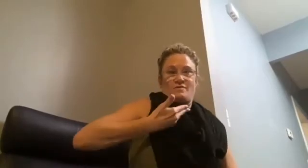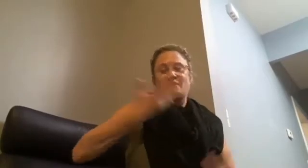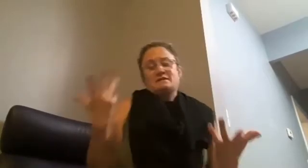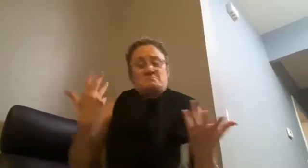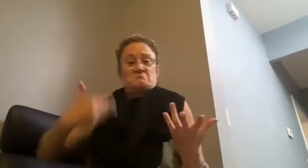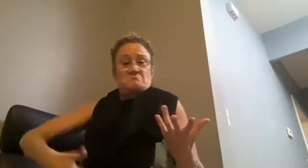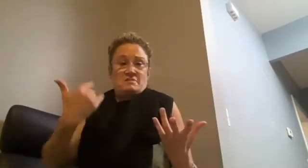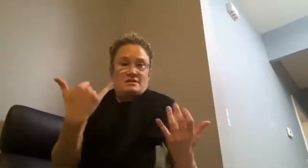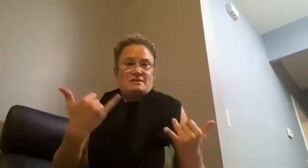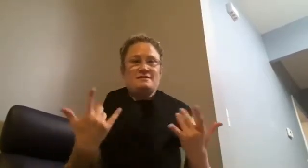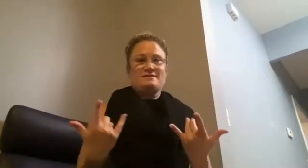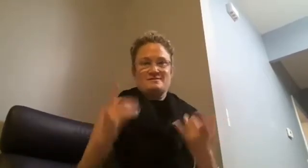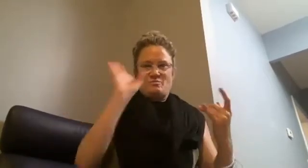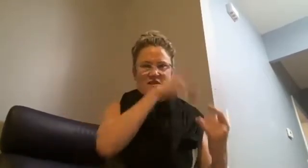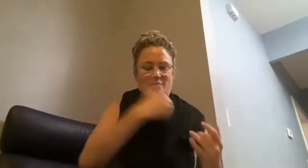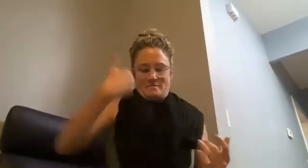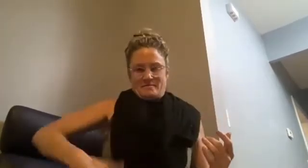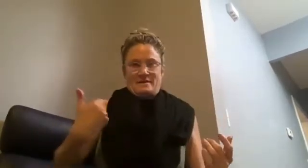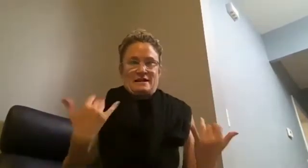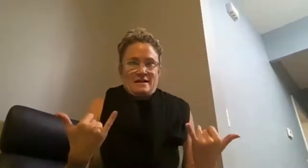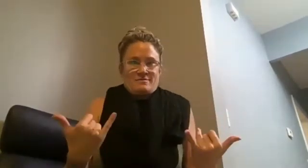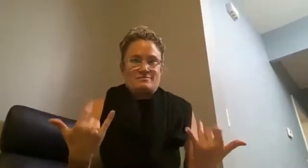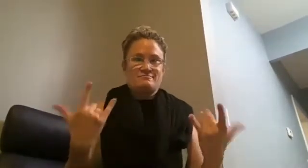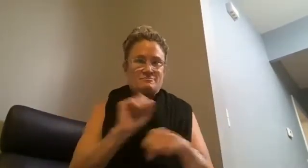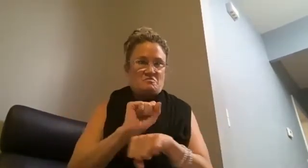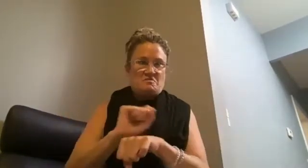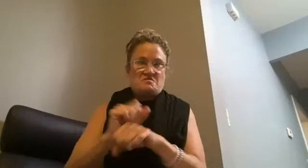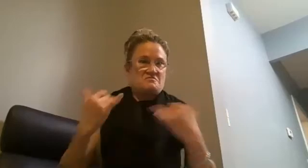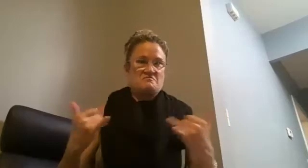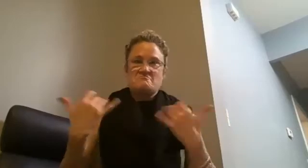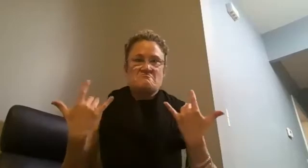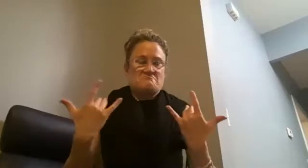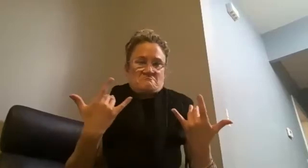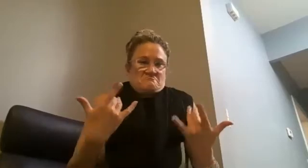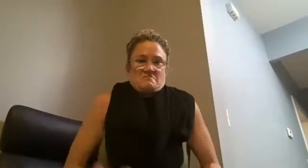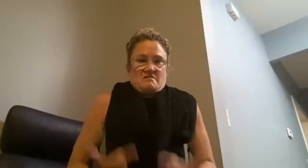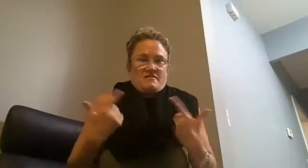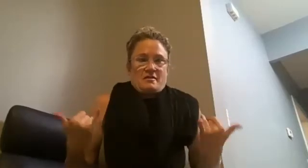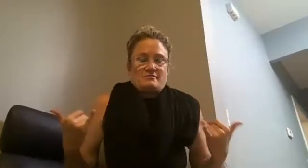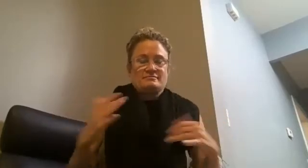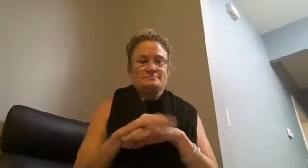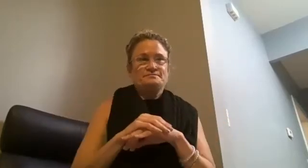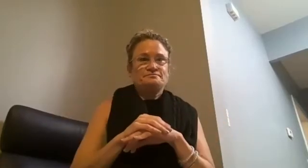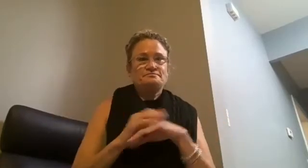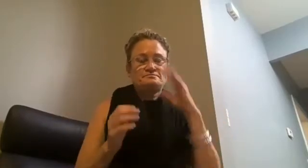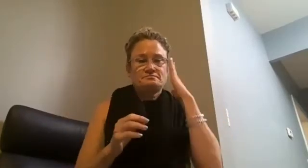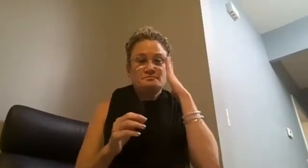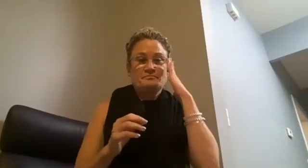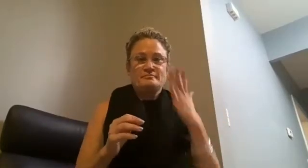it's weird. I mean, that's who I am. That's who I am in the workplace, and that's who I am like everywhere. And that's been crazy. And